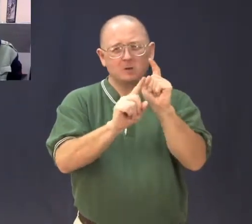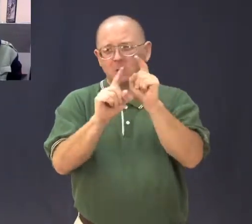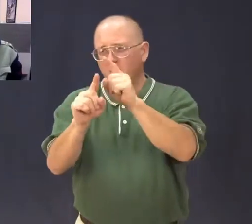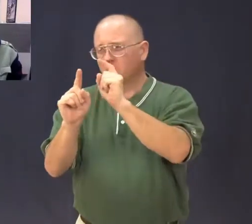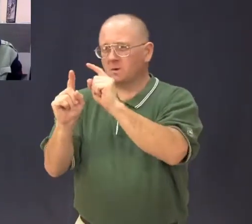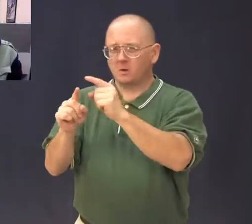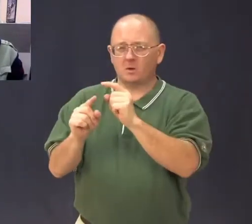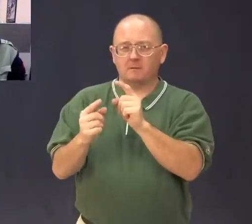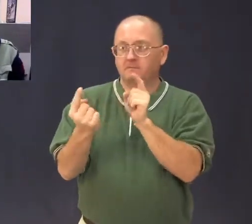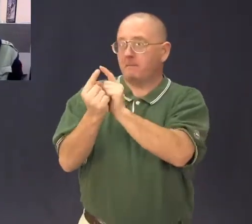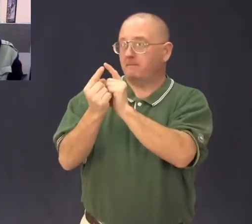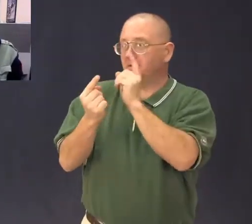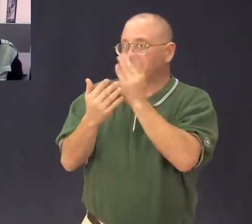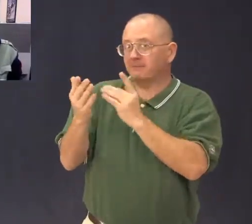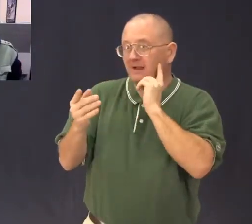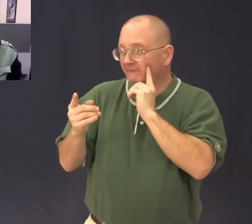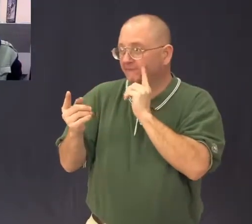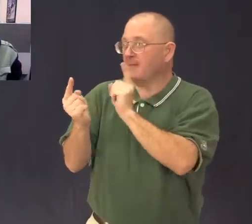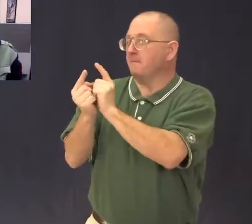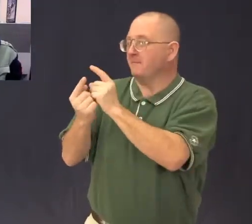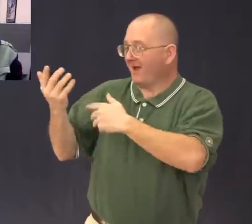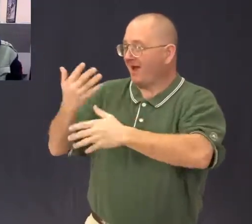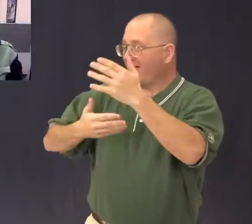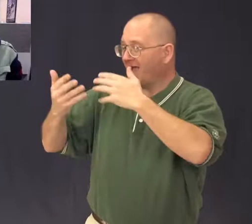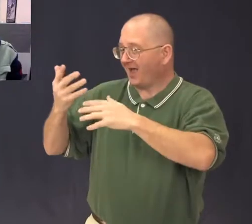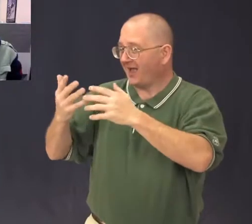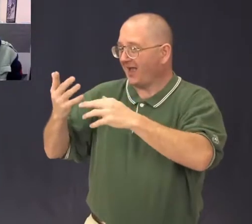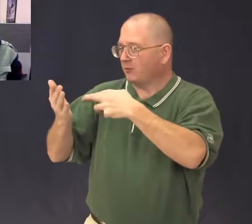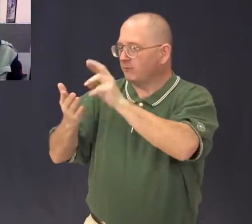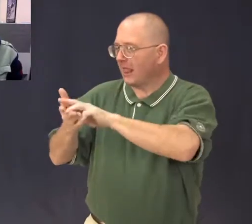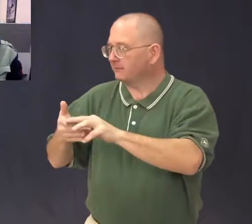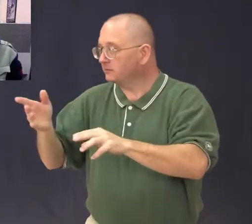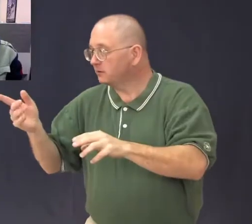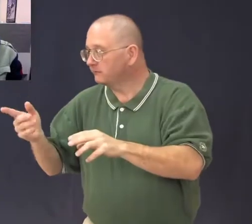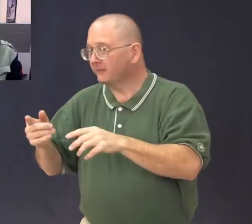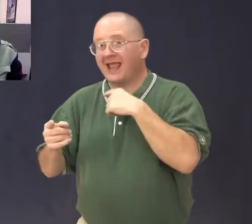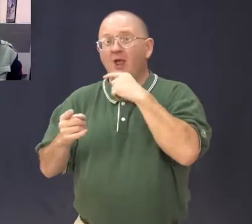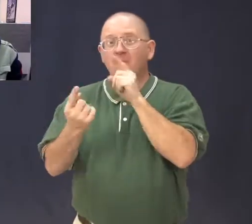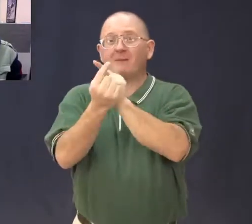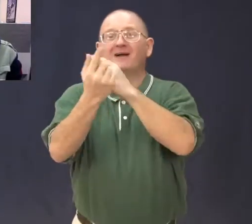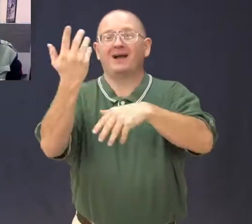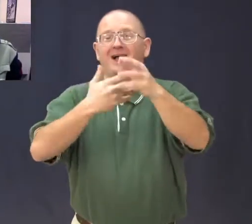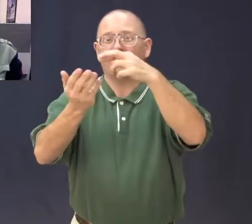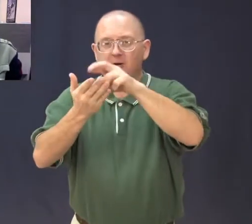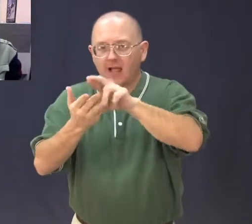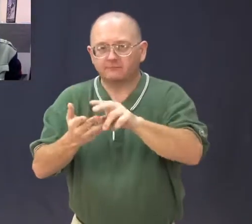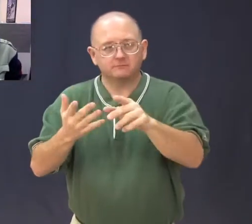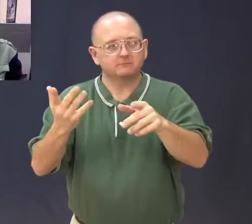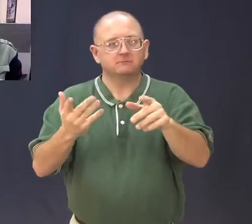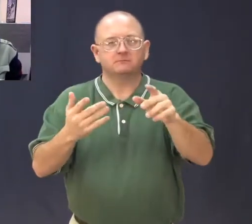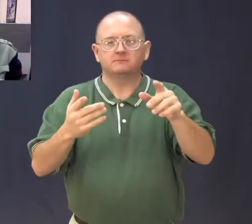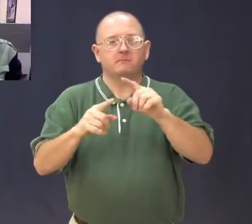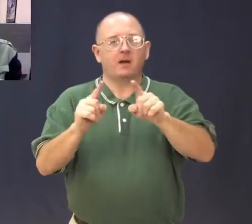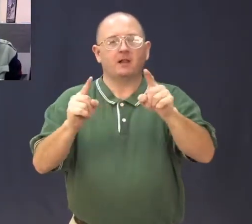meetings, 2 or 3 meetings every single day. And because I went to so many, eventually I did meet some